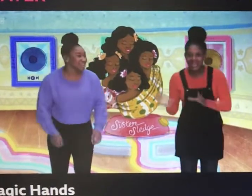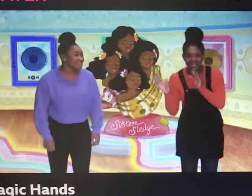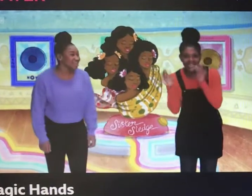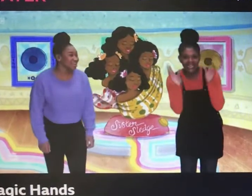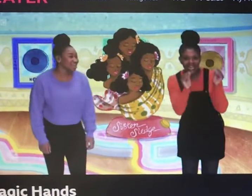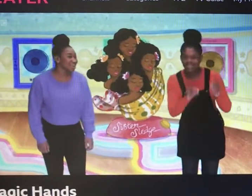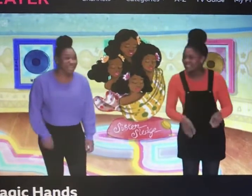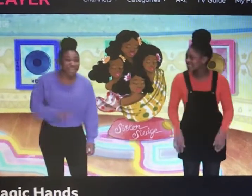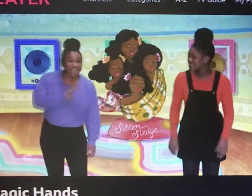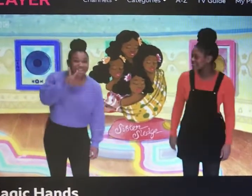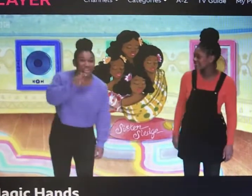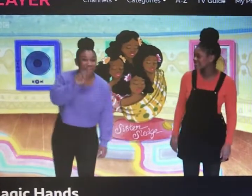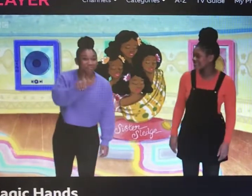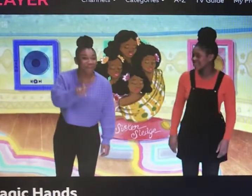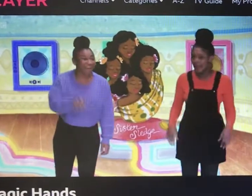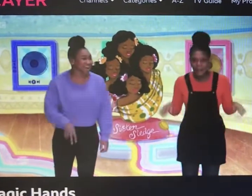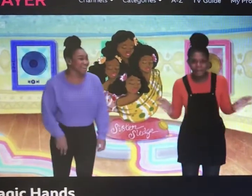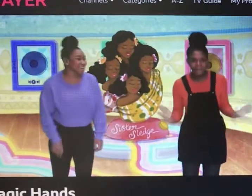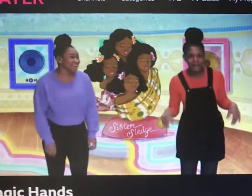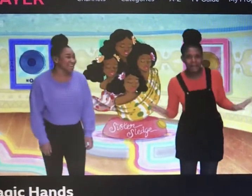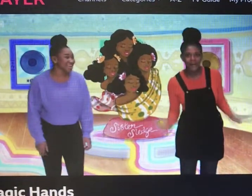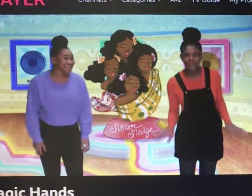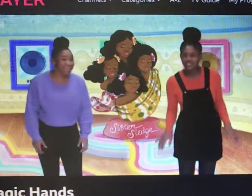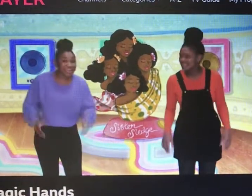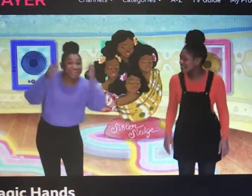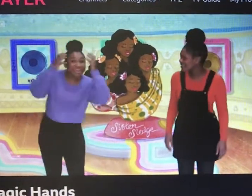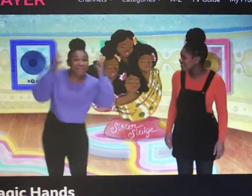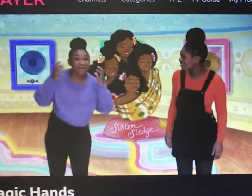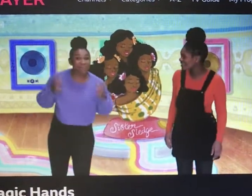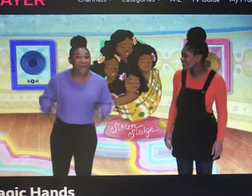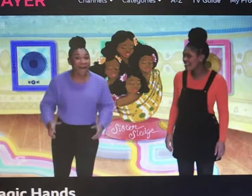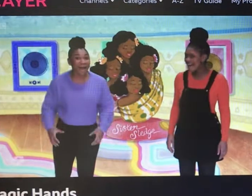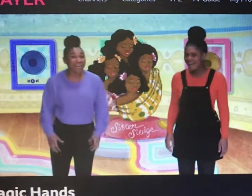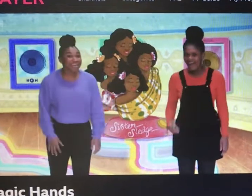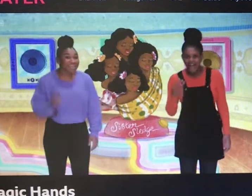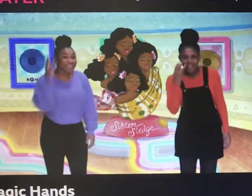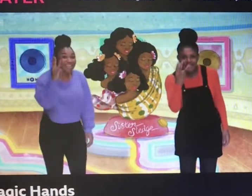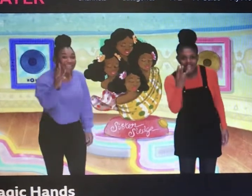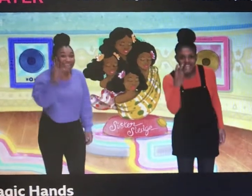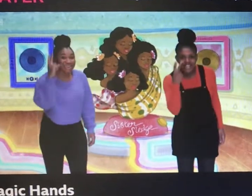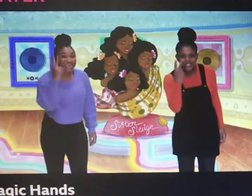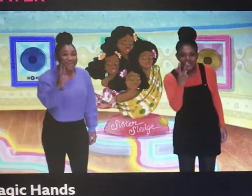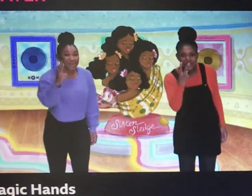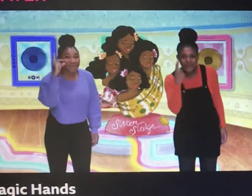Bubbles, Click Clack, Sheba, Pink Bird, or Leapy?